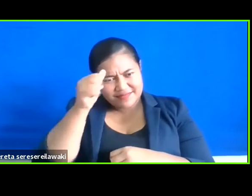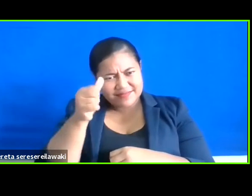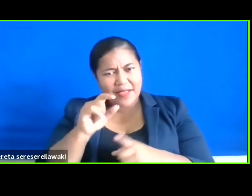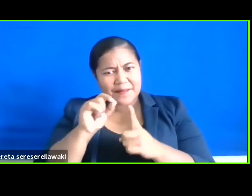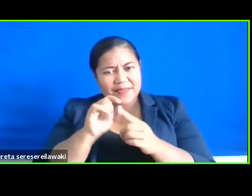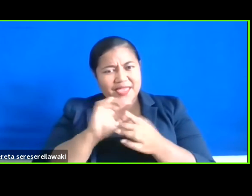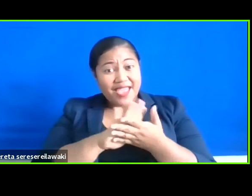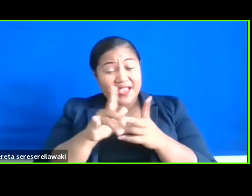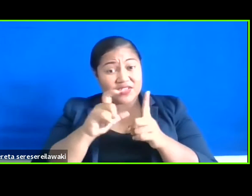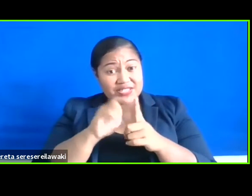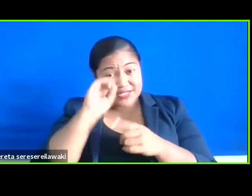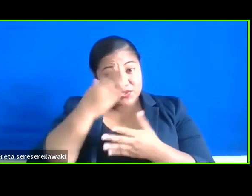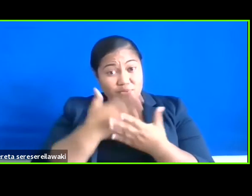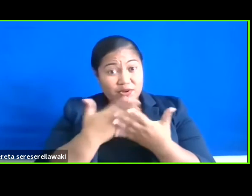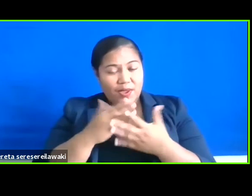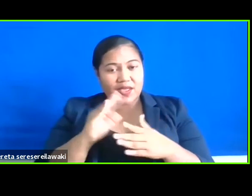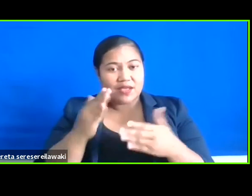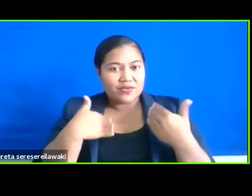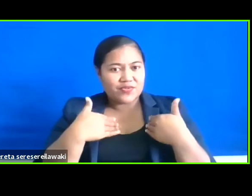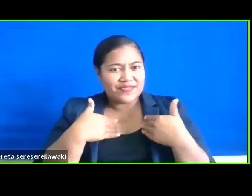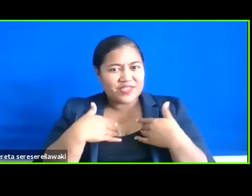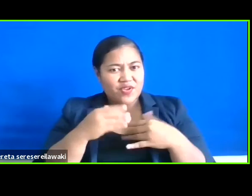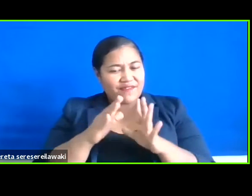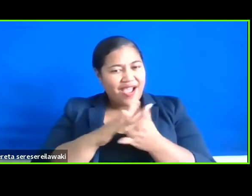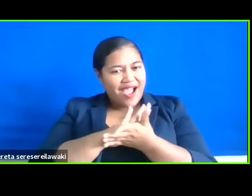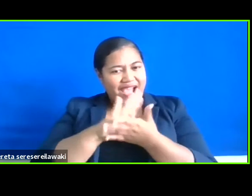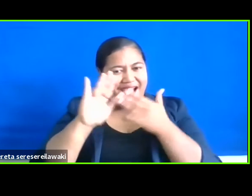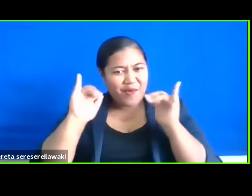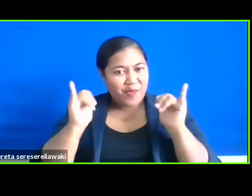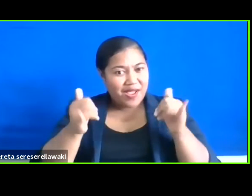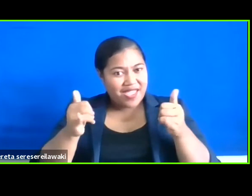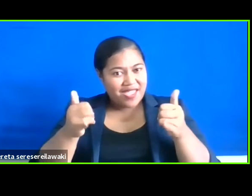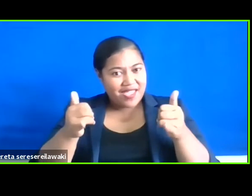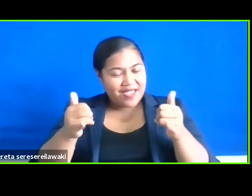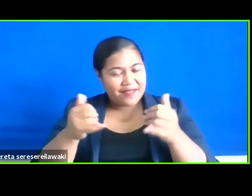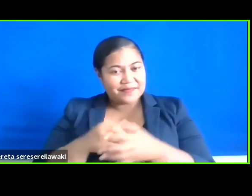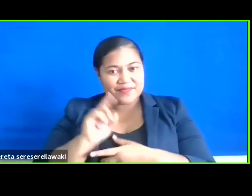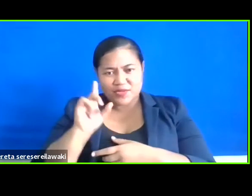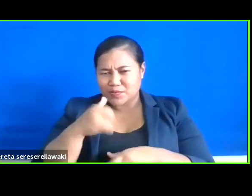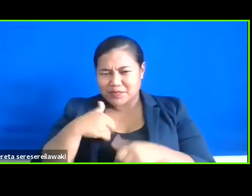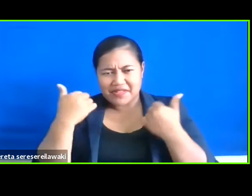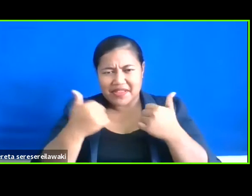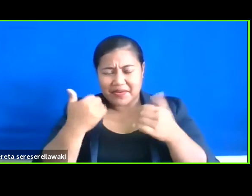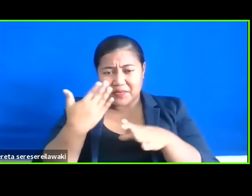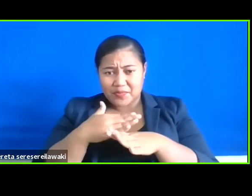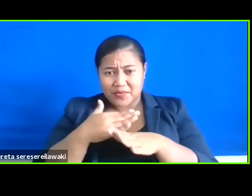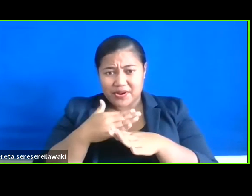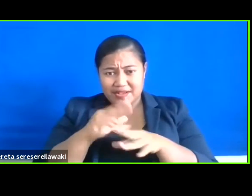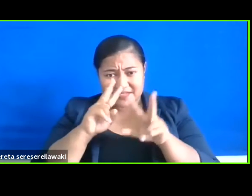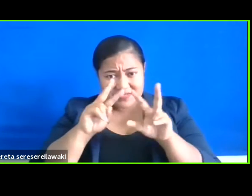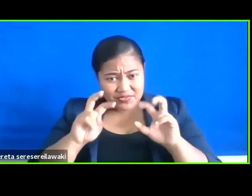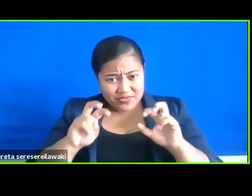at the University of Hawaii. He's done a lot of work, research in the Pacific,